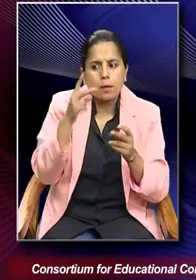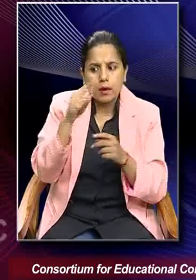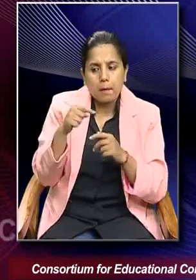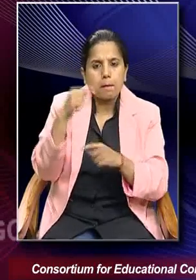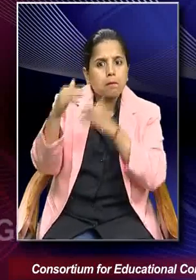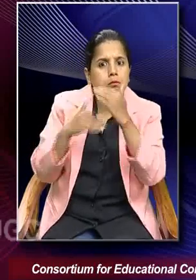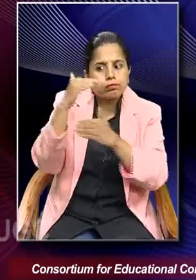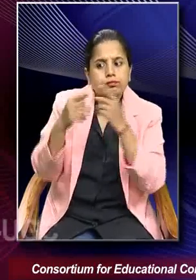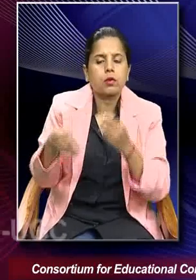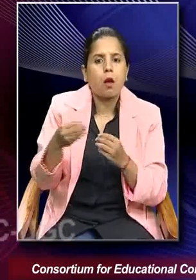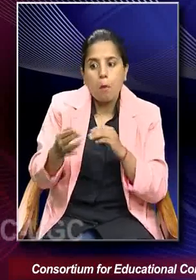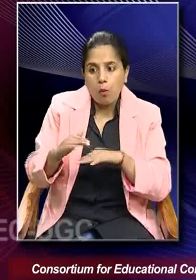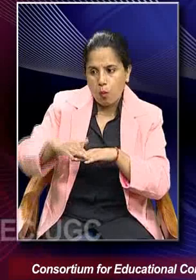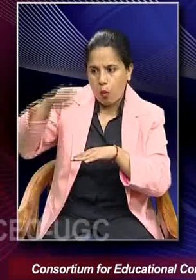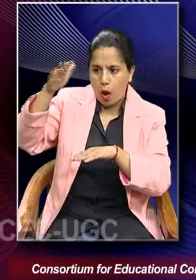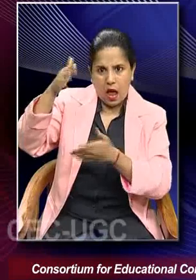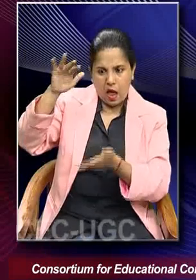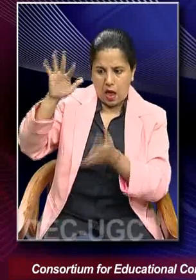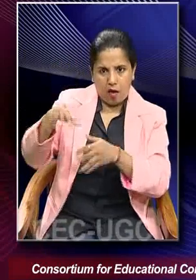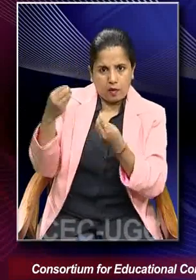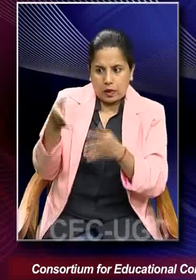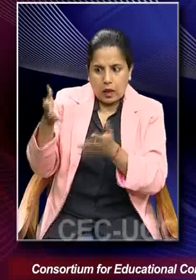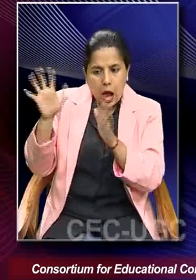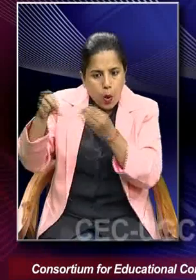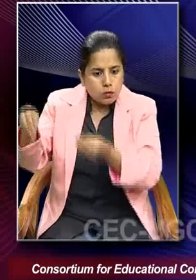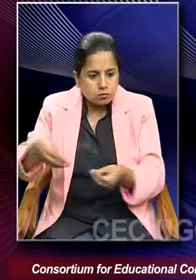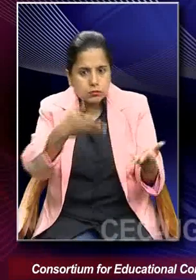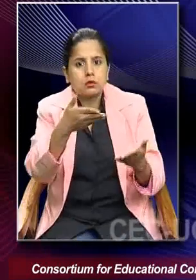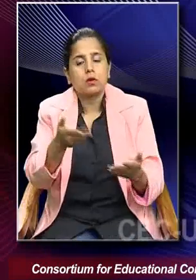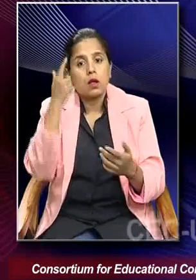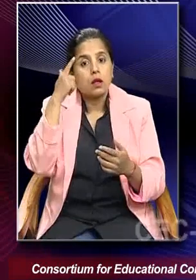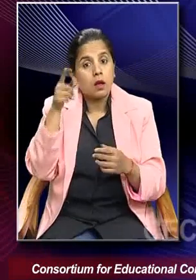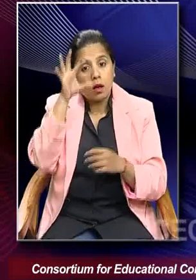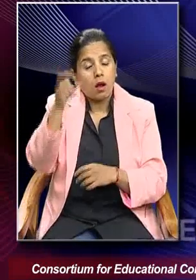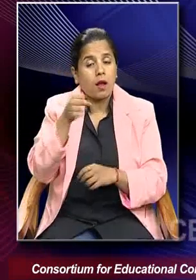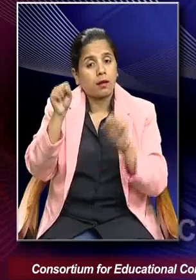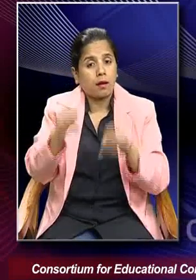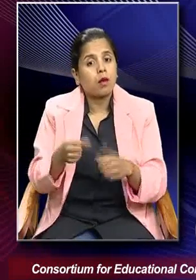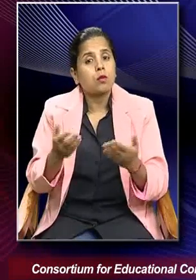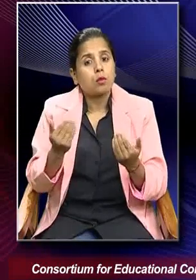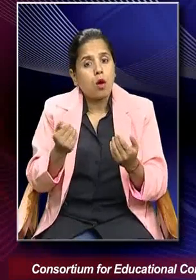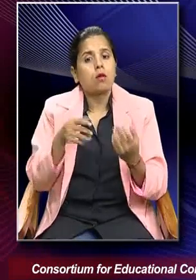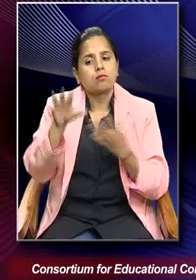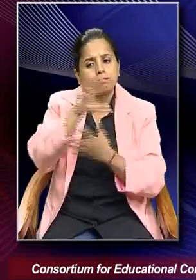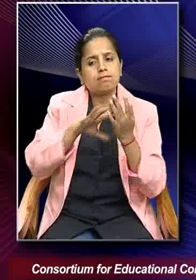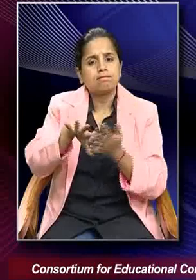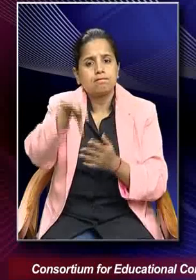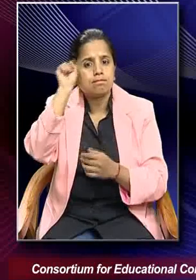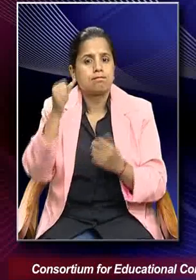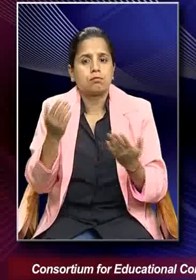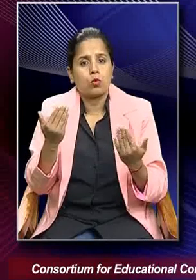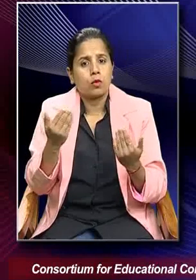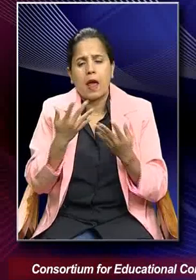An economic system that adopts Gandhian trusteeship model can comprehend the need and the plight of